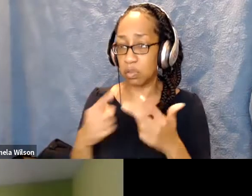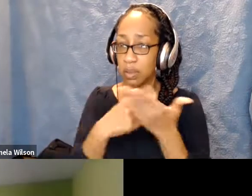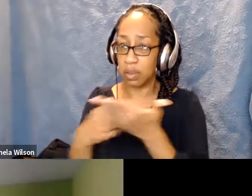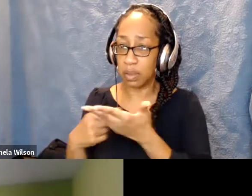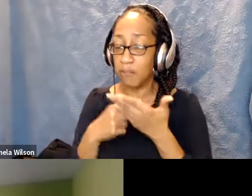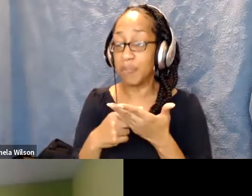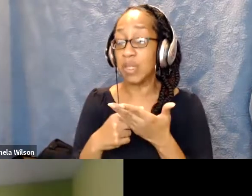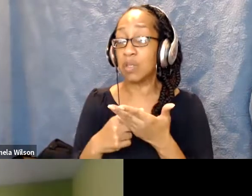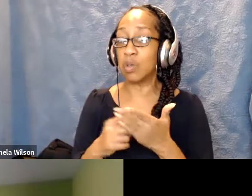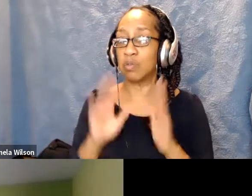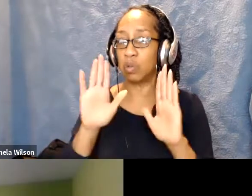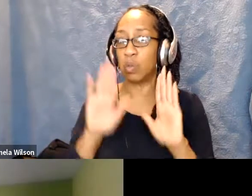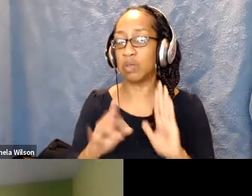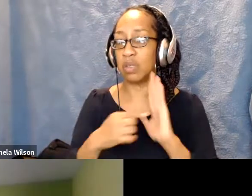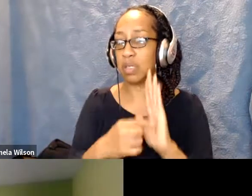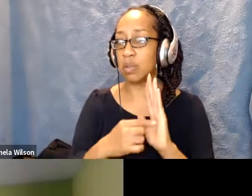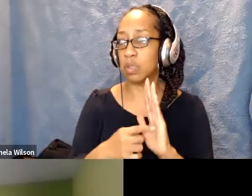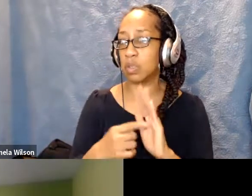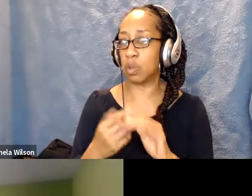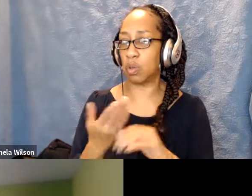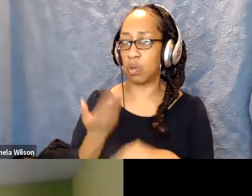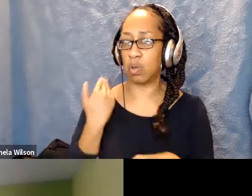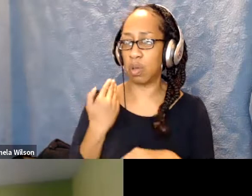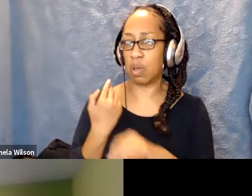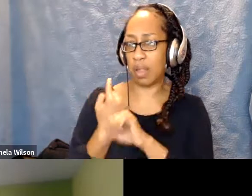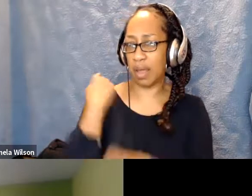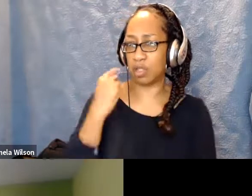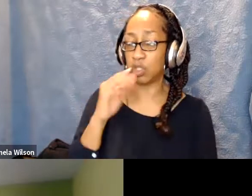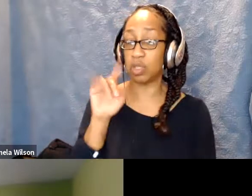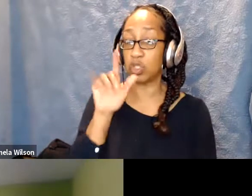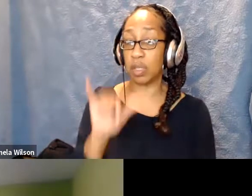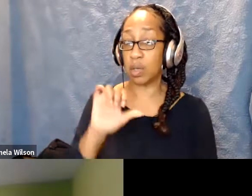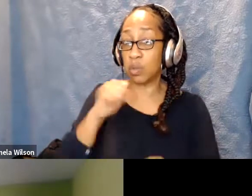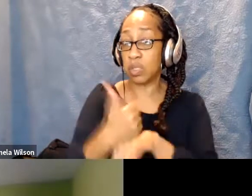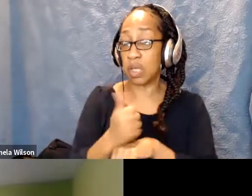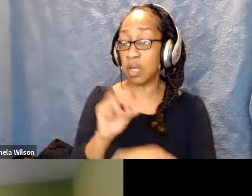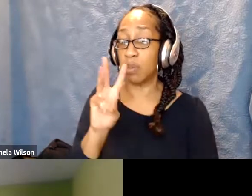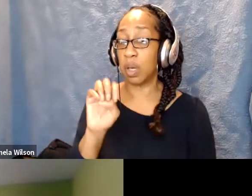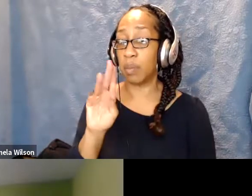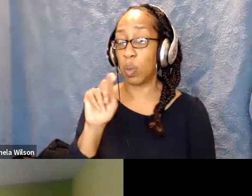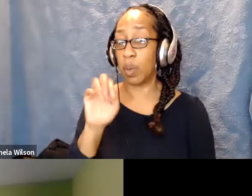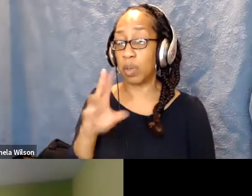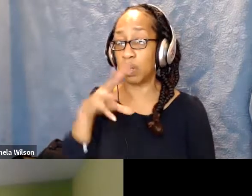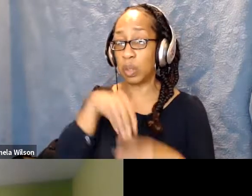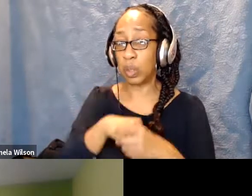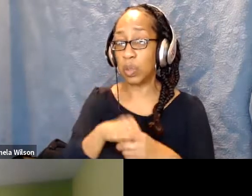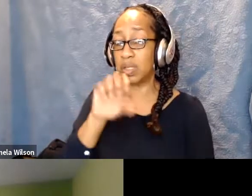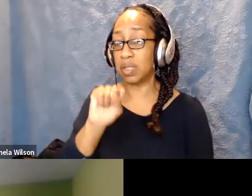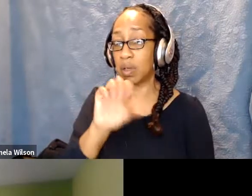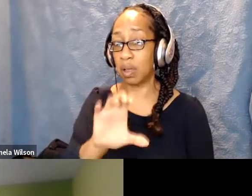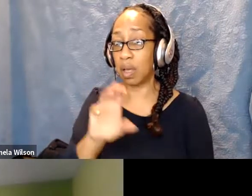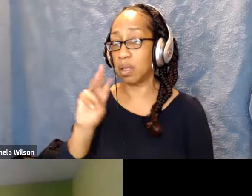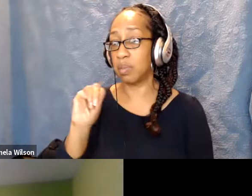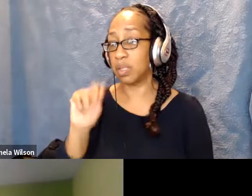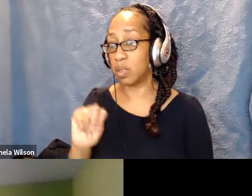a webinar, Karina mentioned, around pathways for partnerships that included South Carolina, Minnesota,